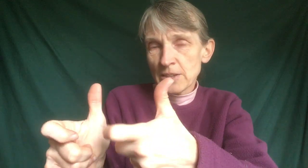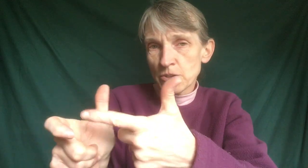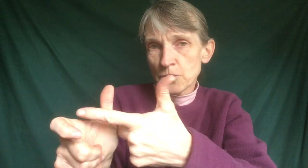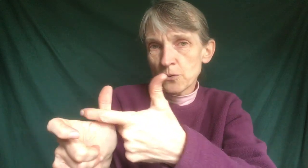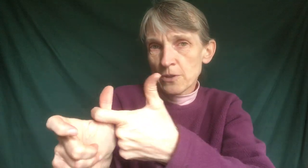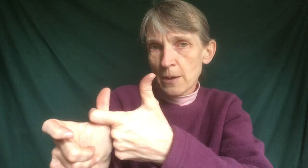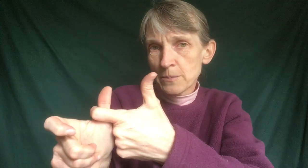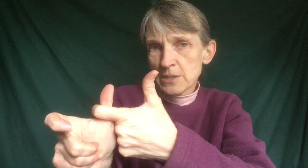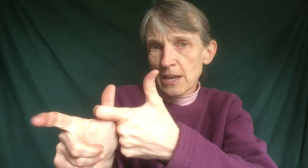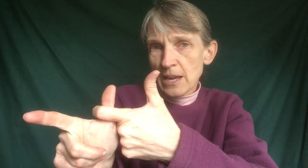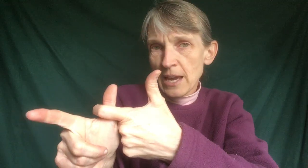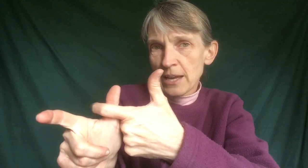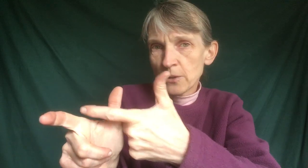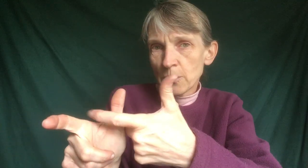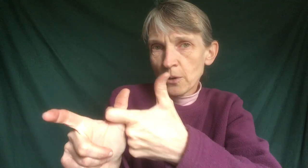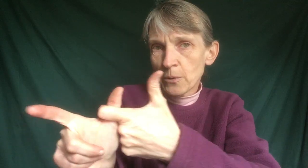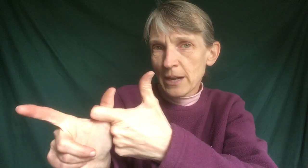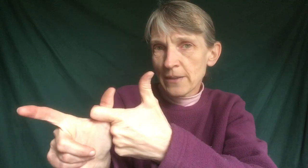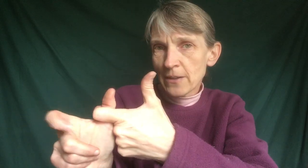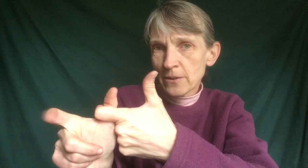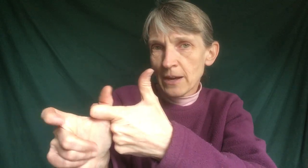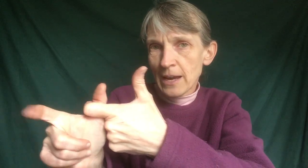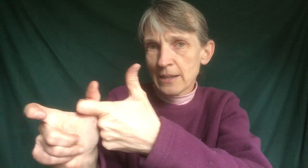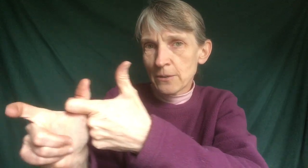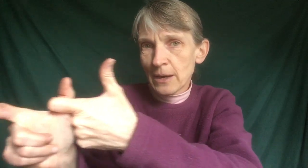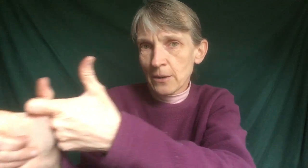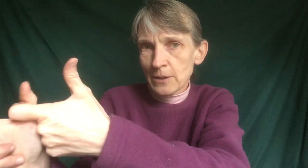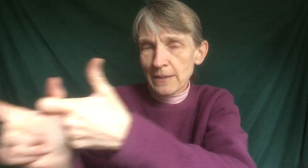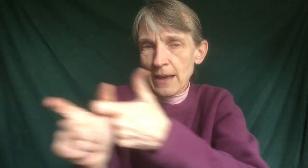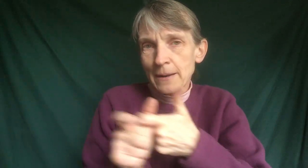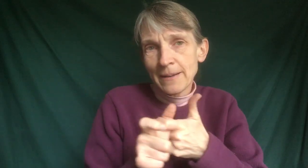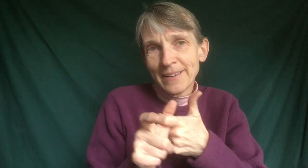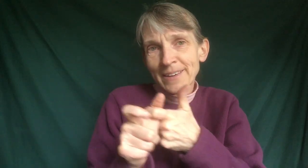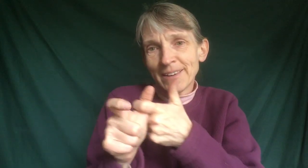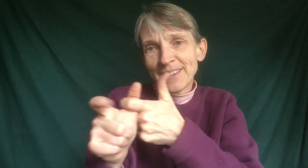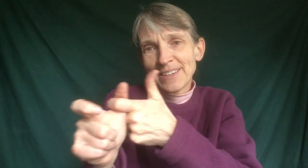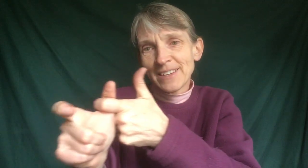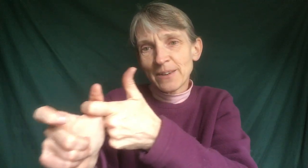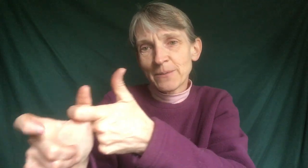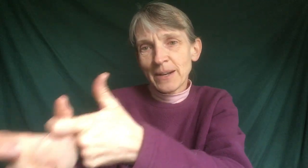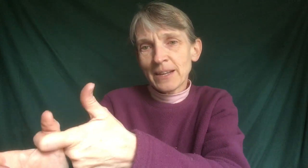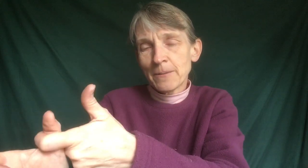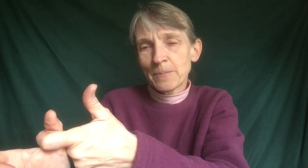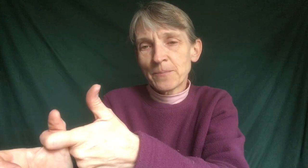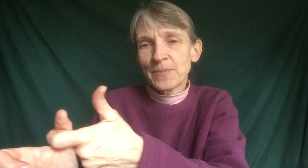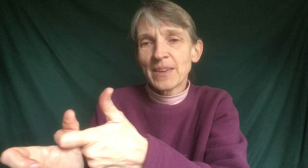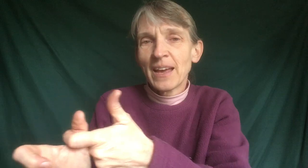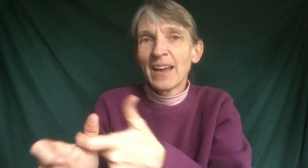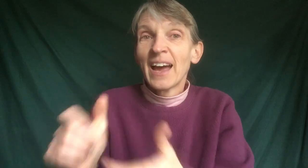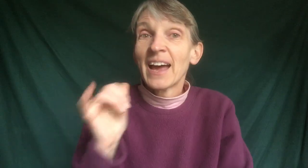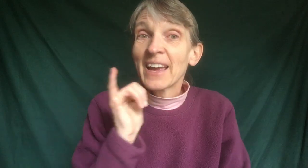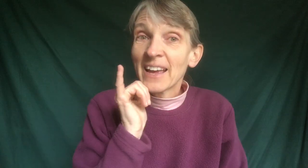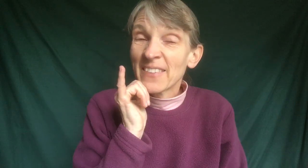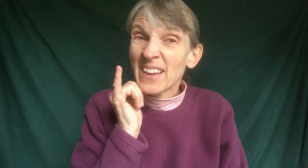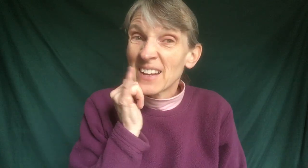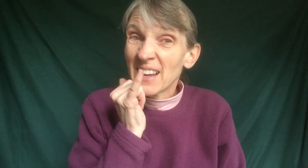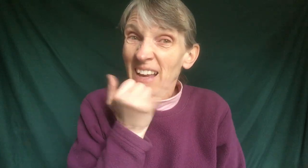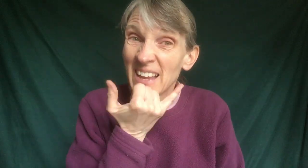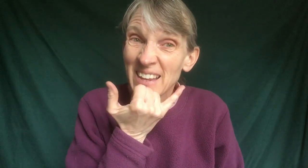this, your two thumbs, and you hook one on the other, and you kind of go like that. Running. And then